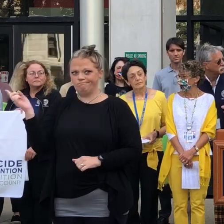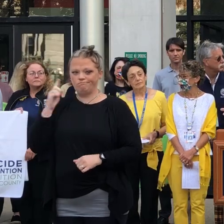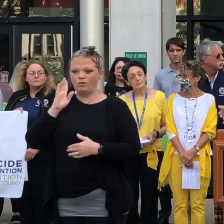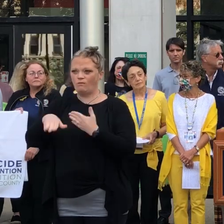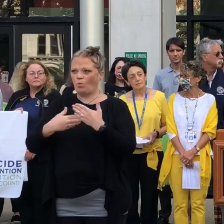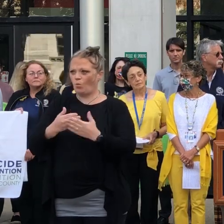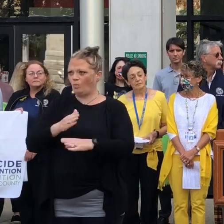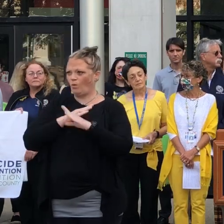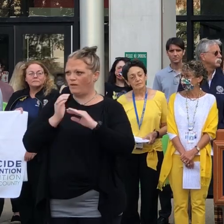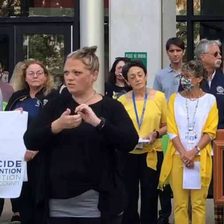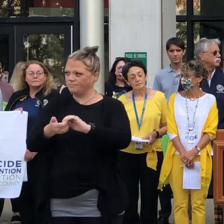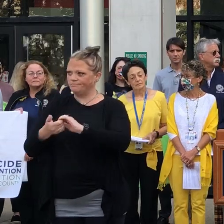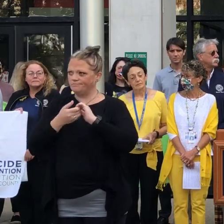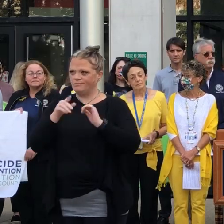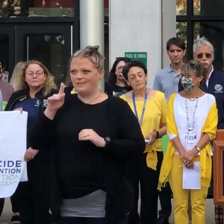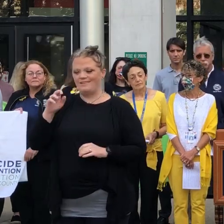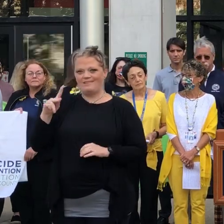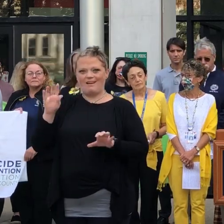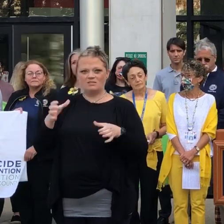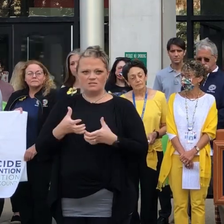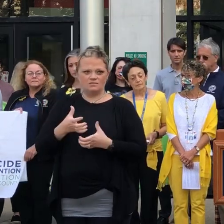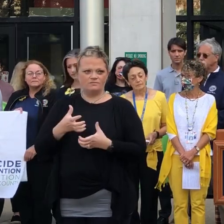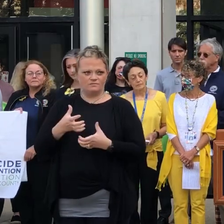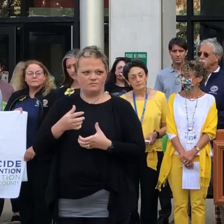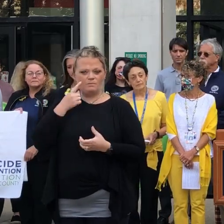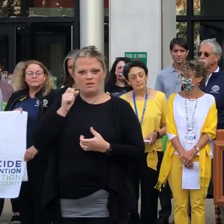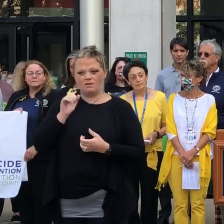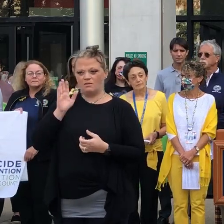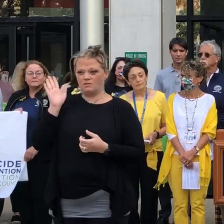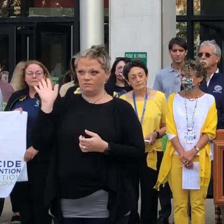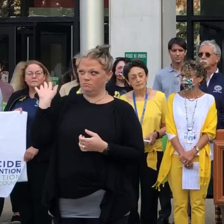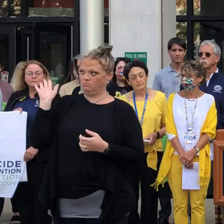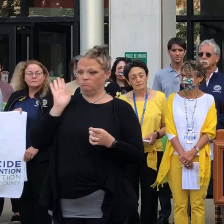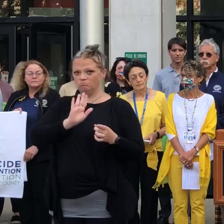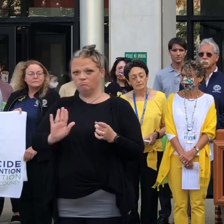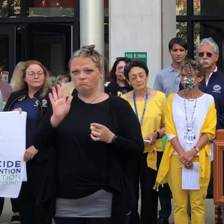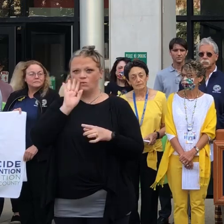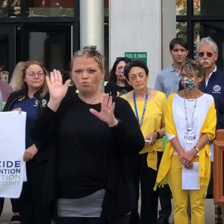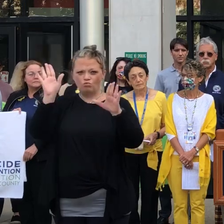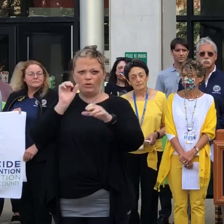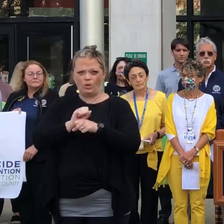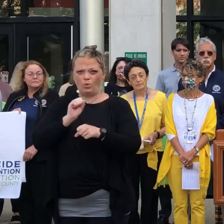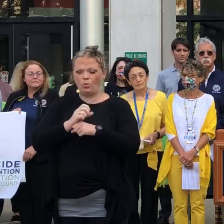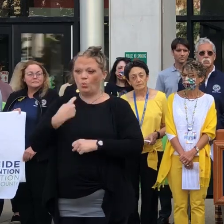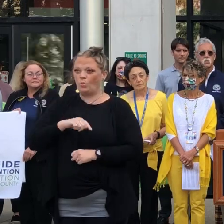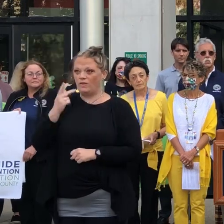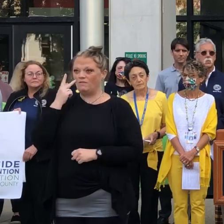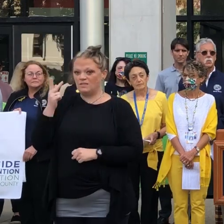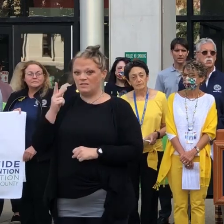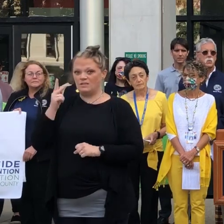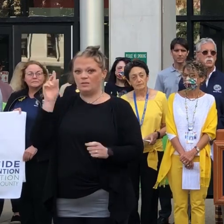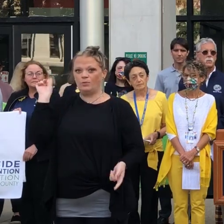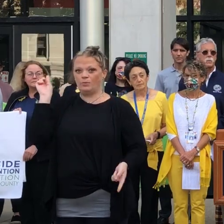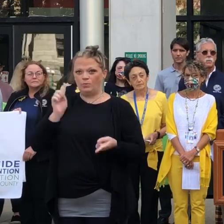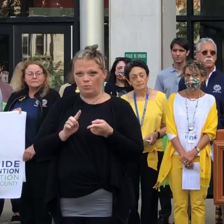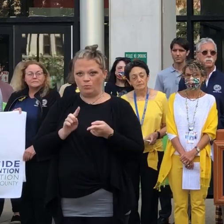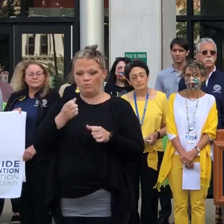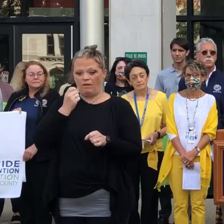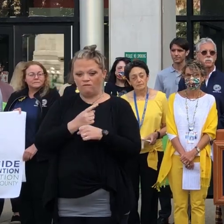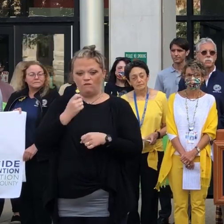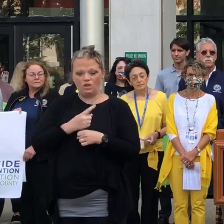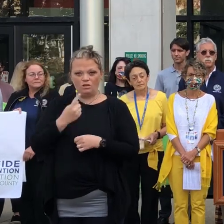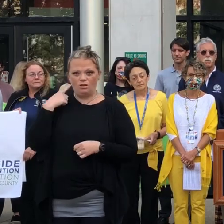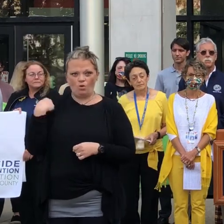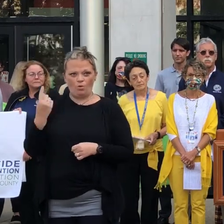Prevention Coalition and Task Force. Because of your great work, we have seen a declination each year for the last 3 years